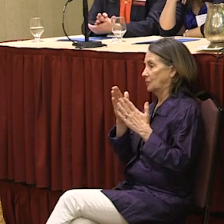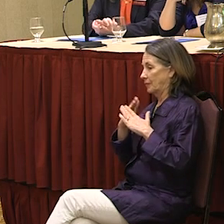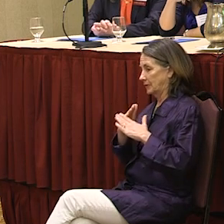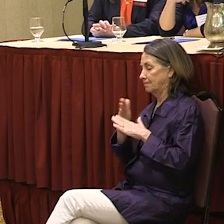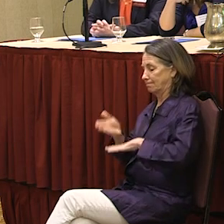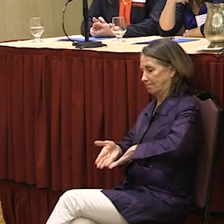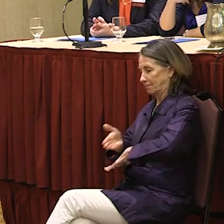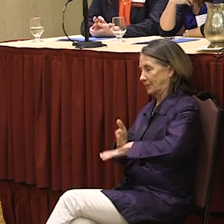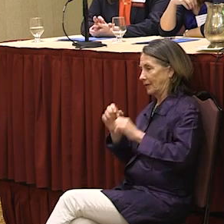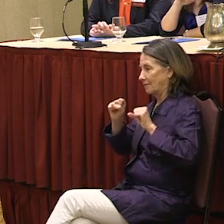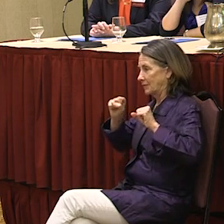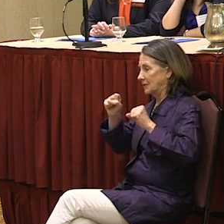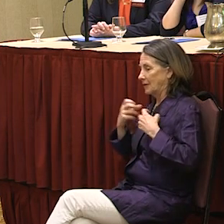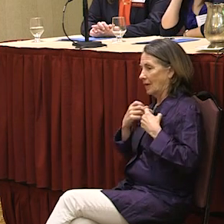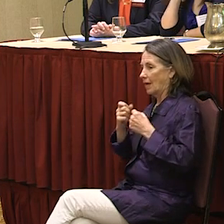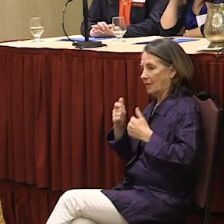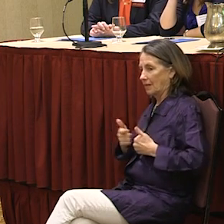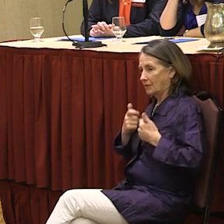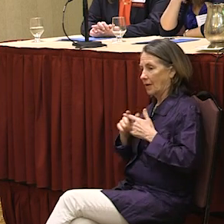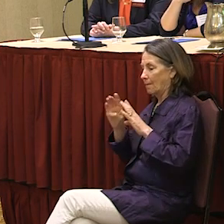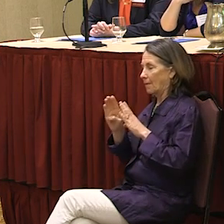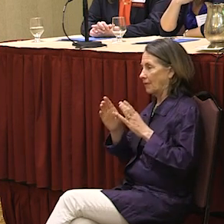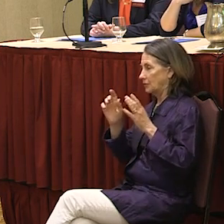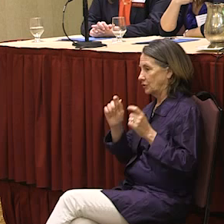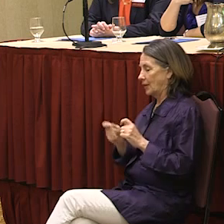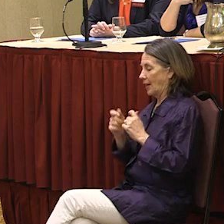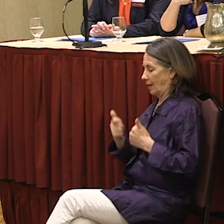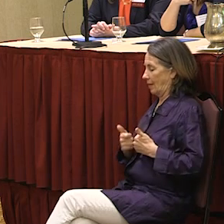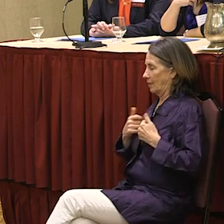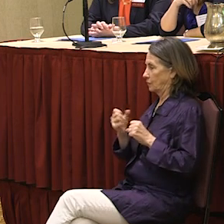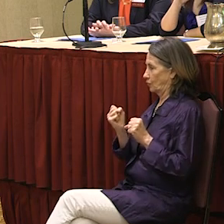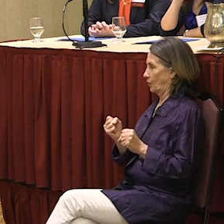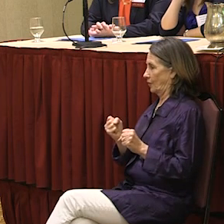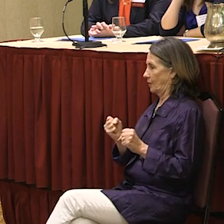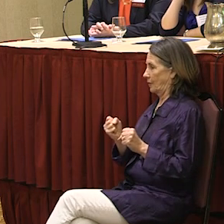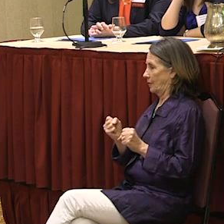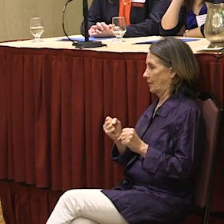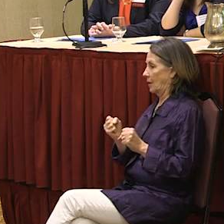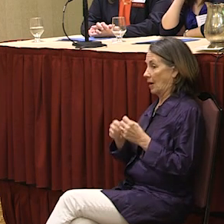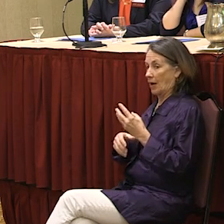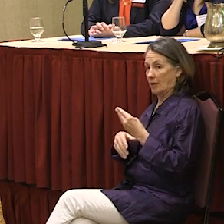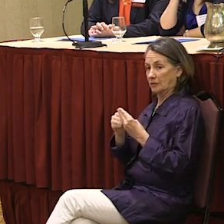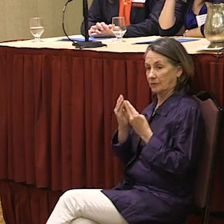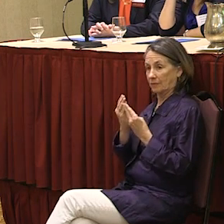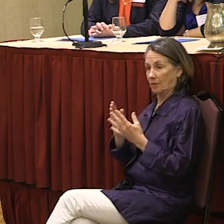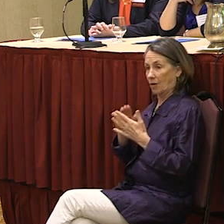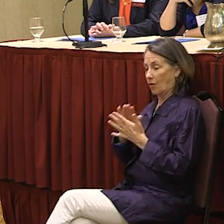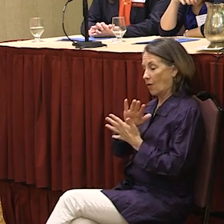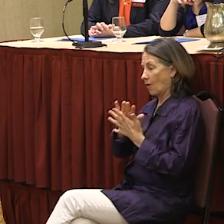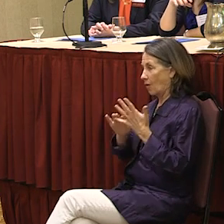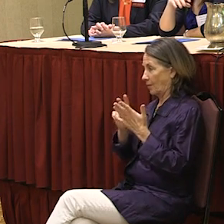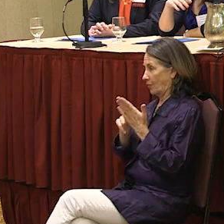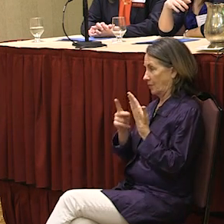enhanced fitness, healthy lifestyles, behavioral change, and Live Strong. And there are there's additional information on all of our